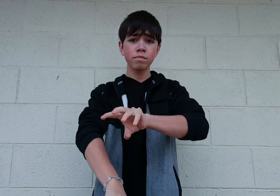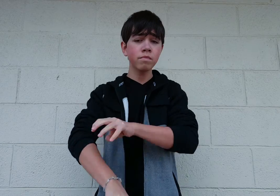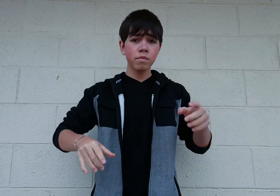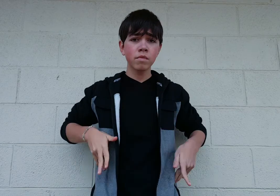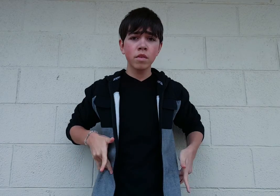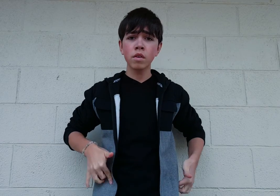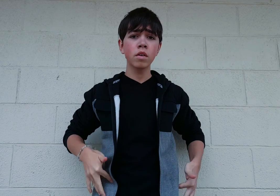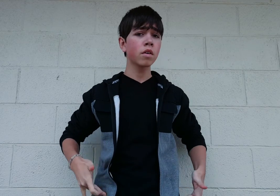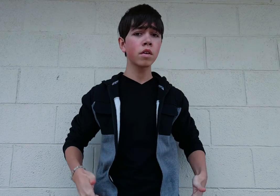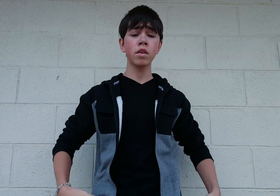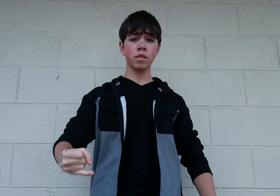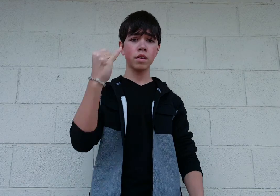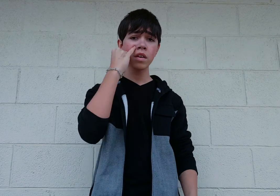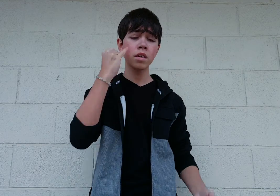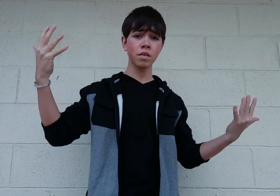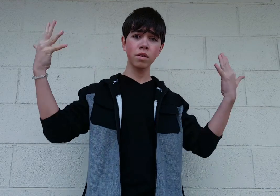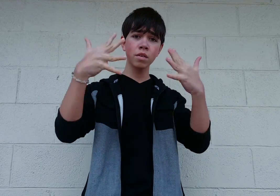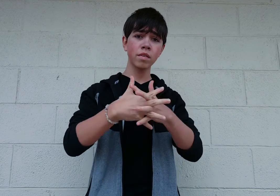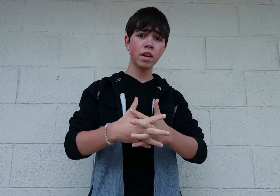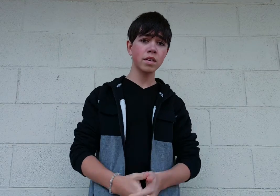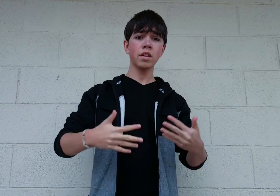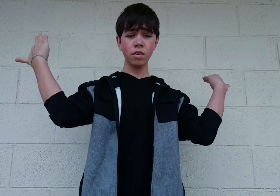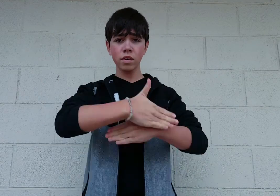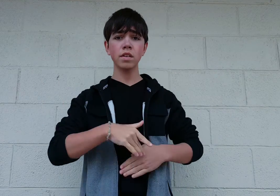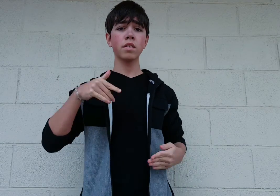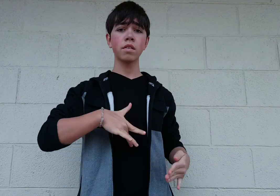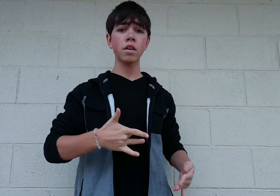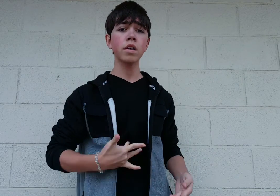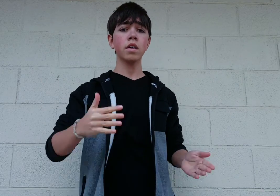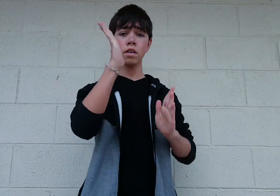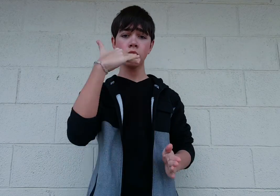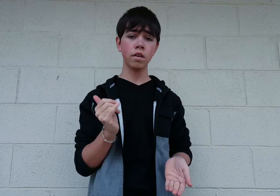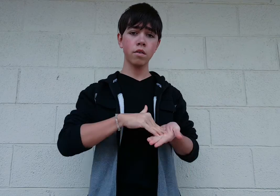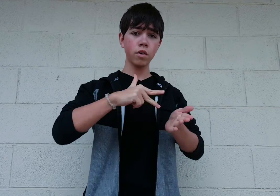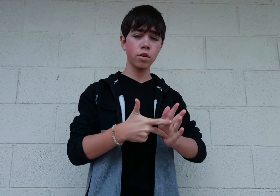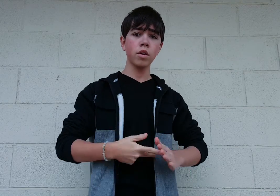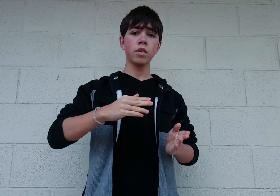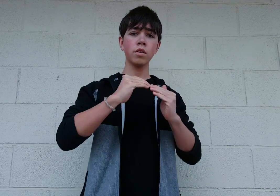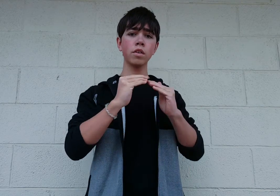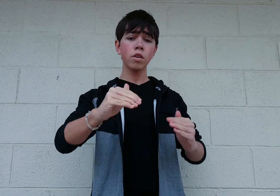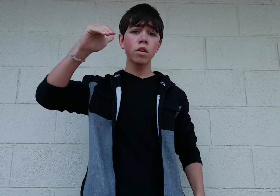thighs like my fingerprints This is supposed to match the darkness that you felt I never meant for you to fix yourself